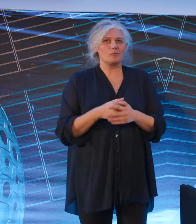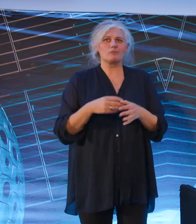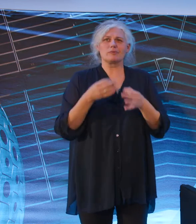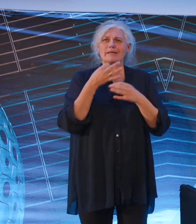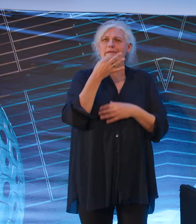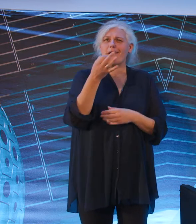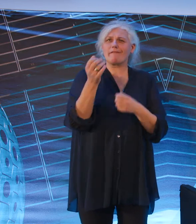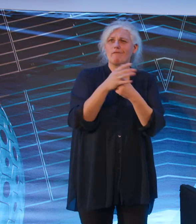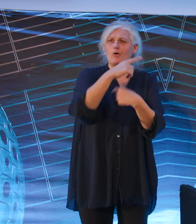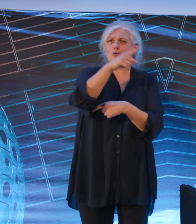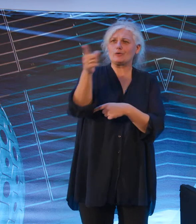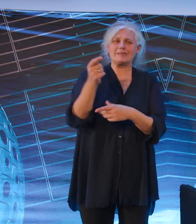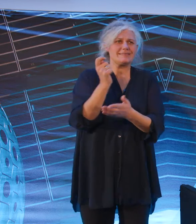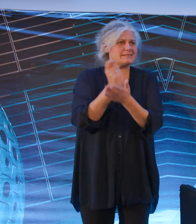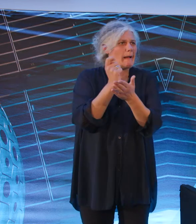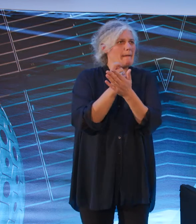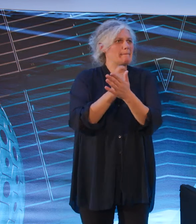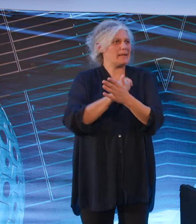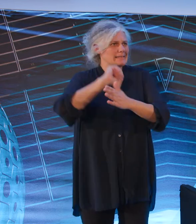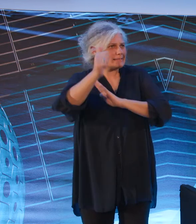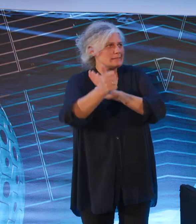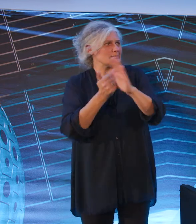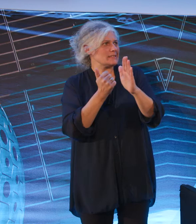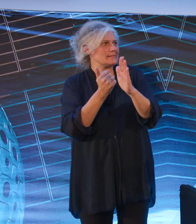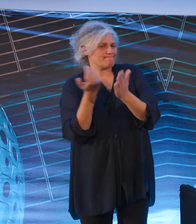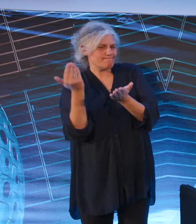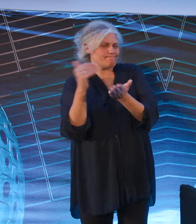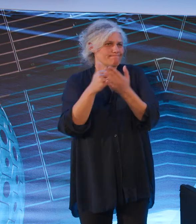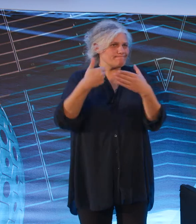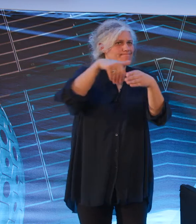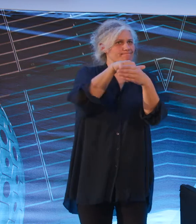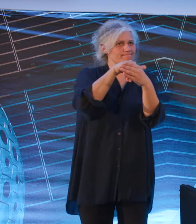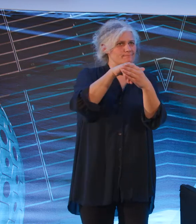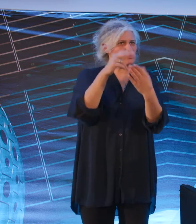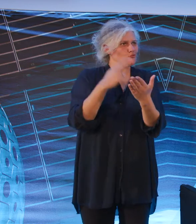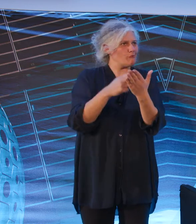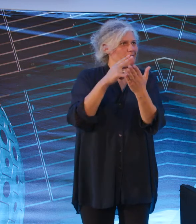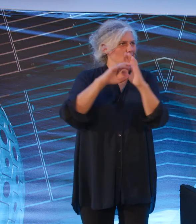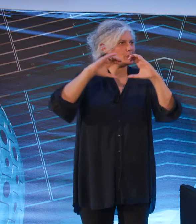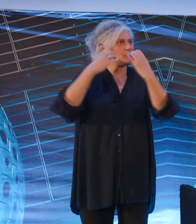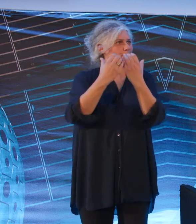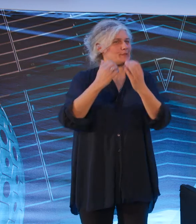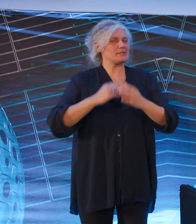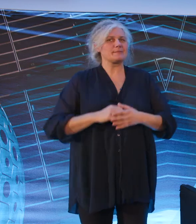grateful for the time and expertise contributed by the university community.